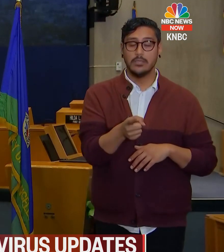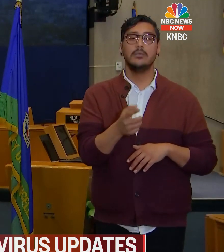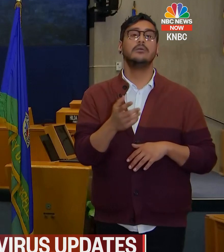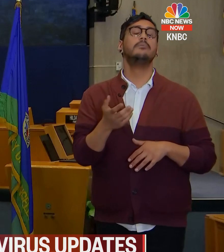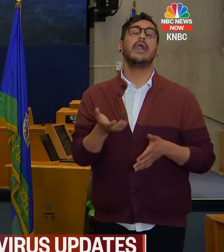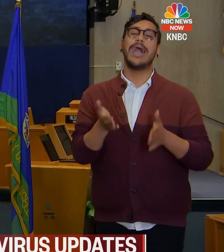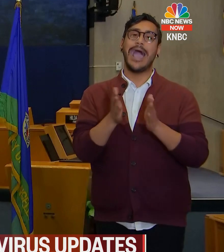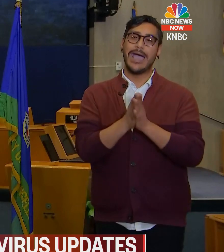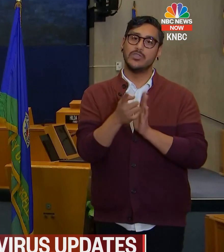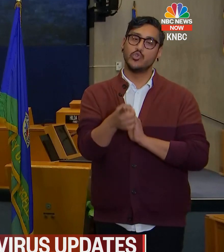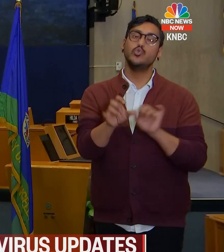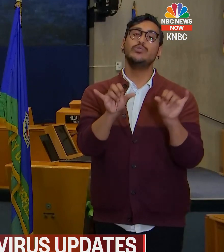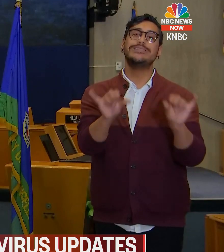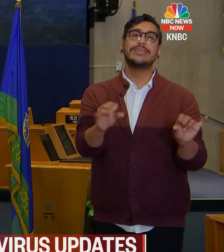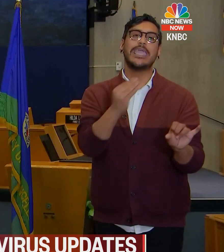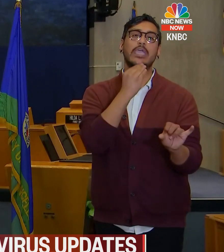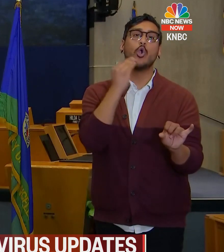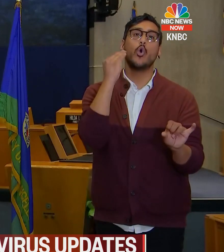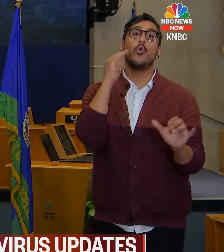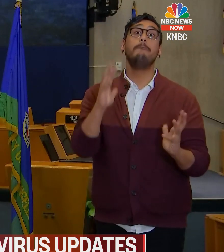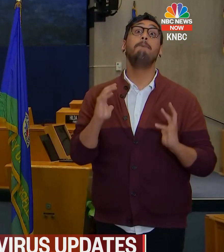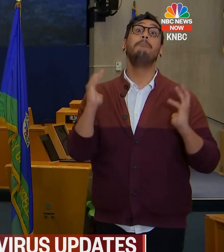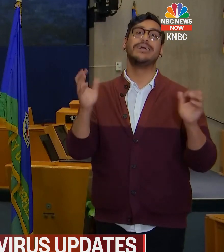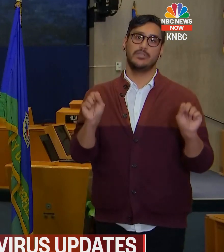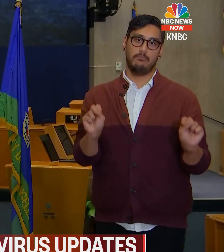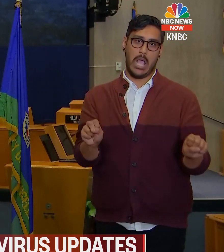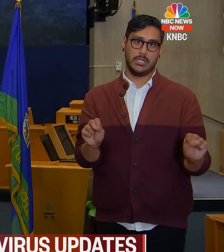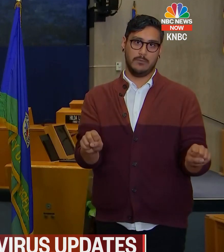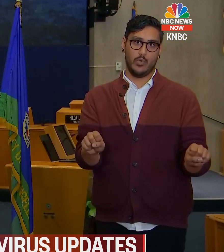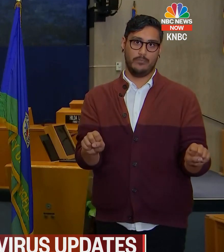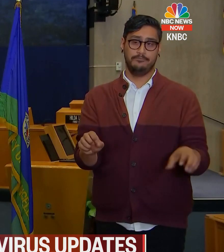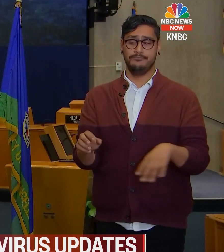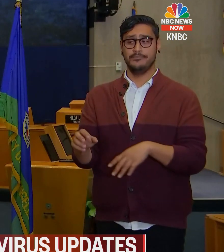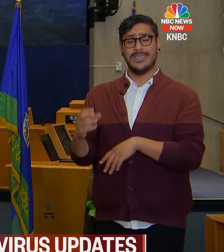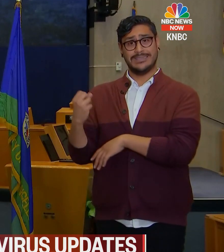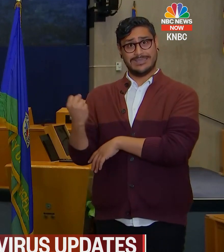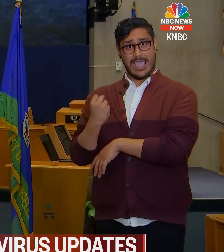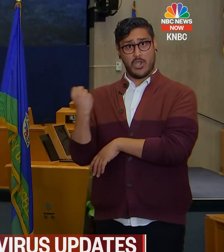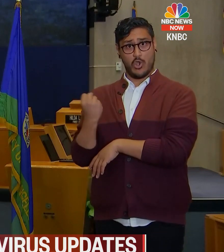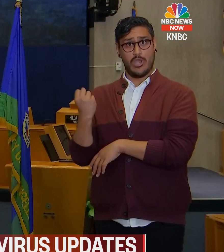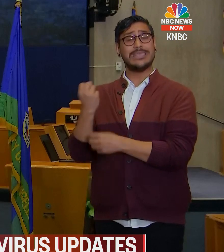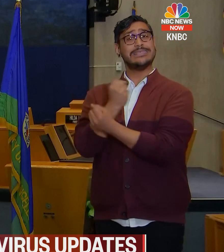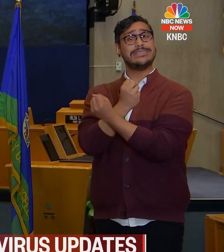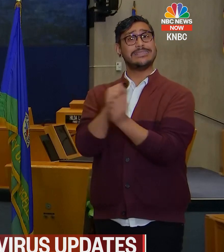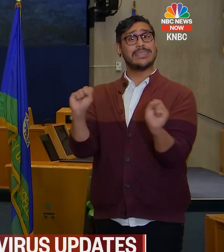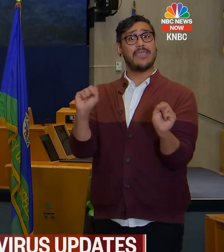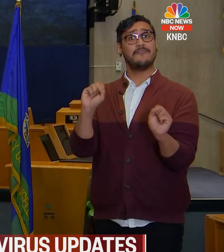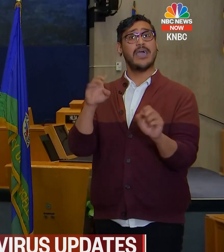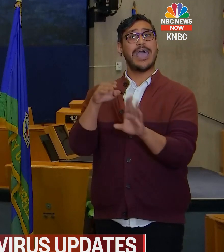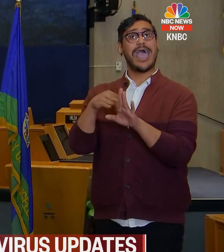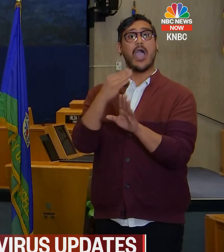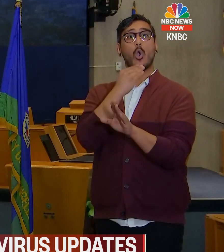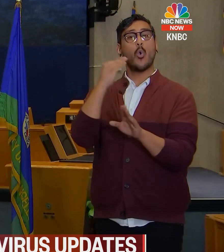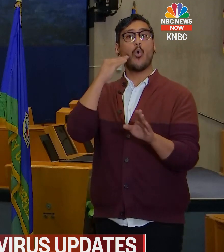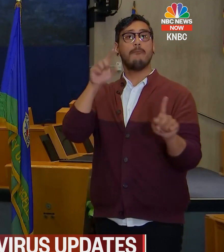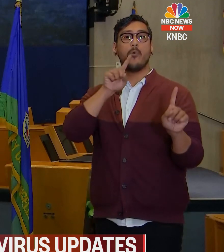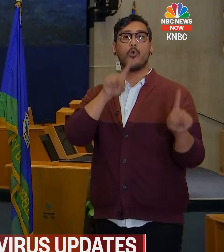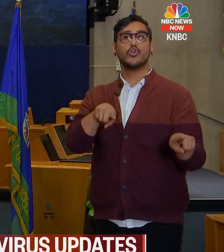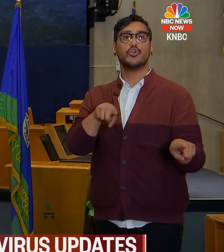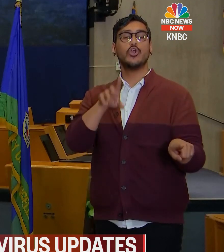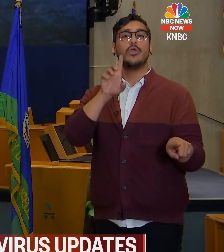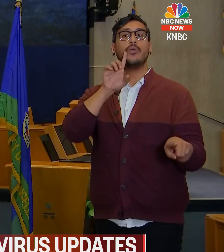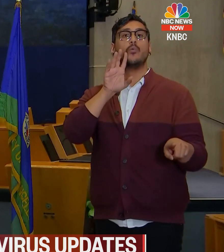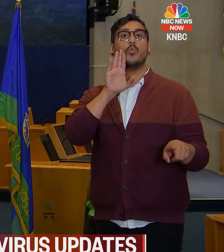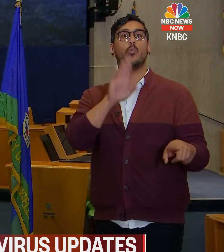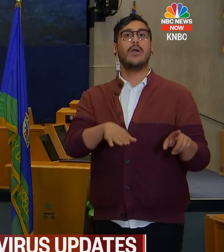home as much as possible. And on Saturday, our Safer at Home order was amended to be consistent with